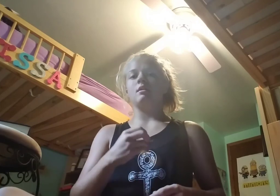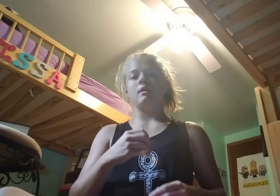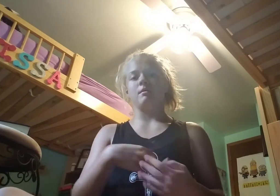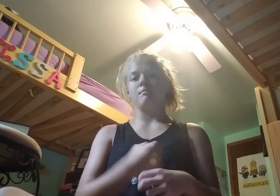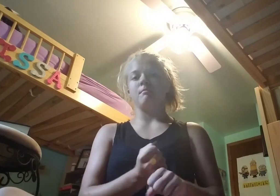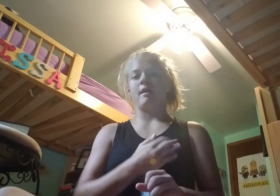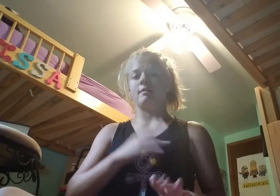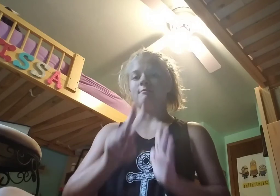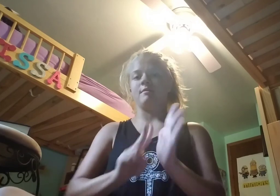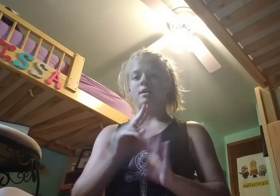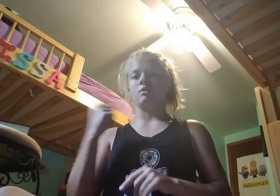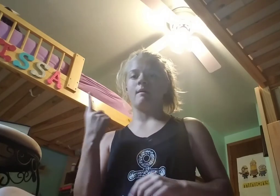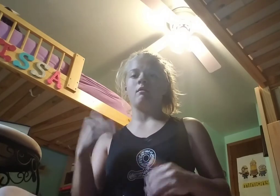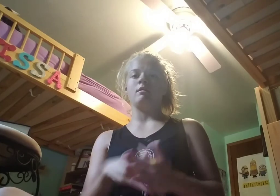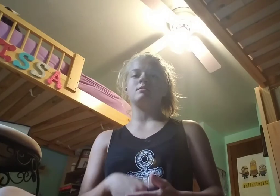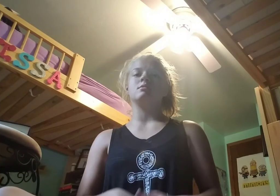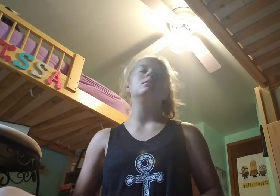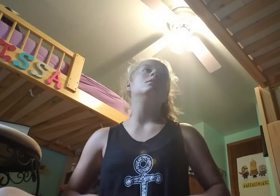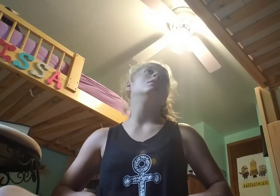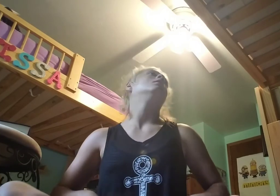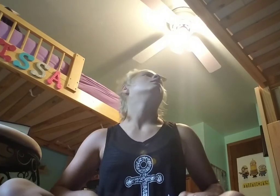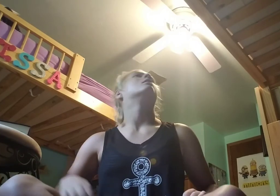and make a video about it.